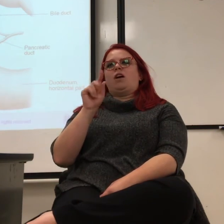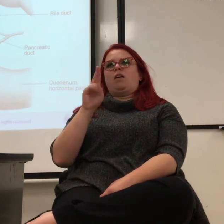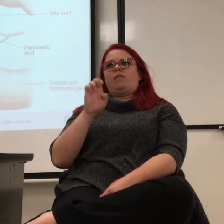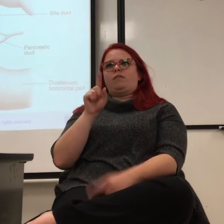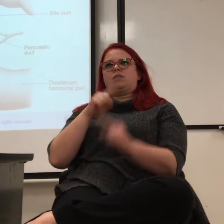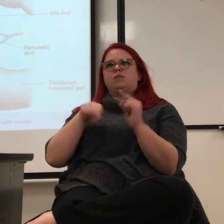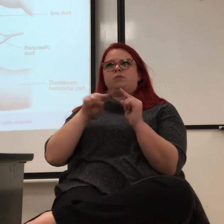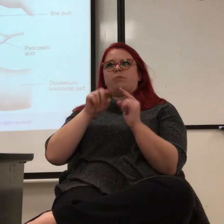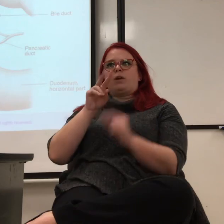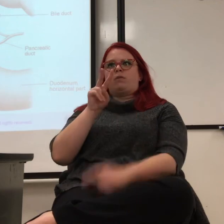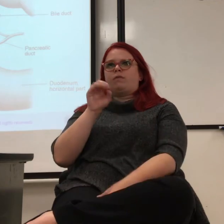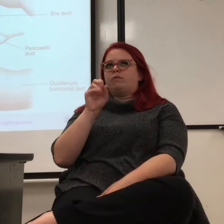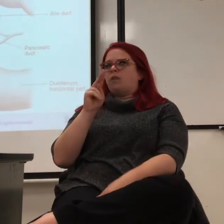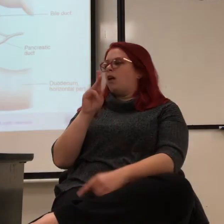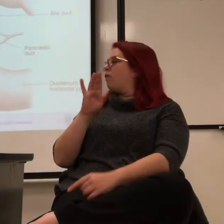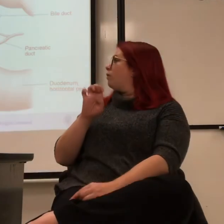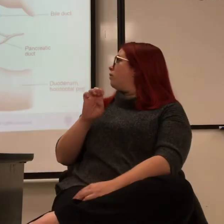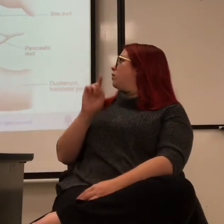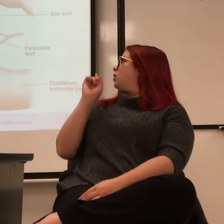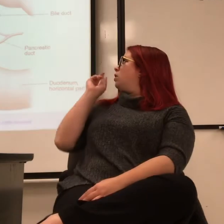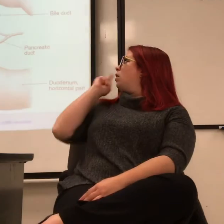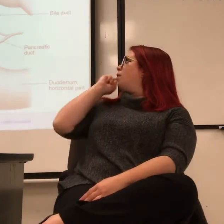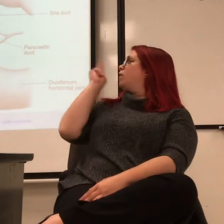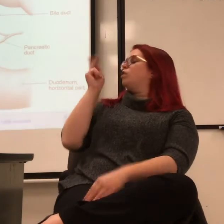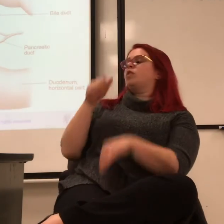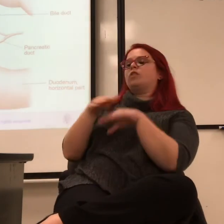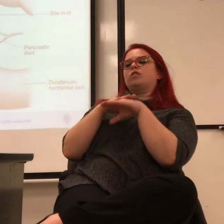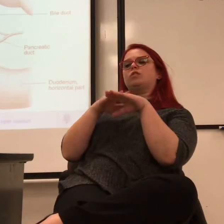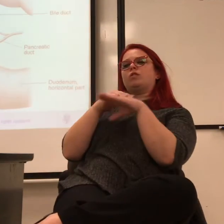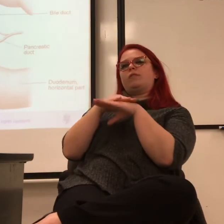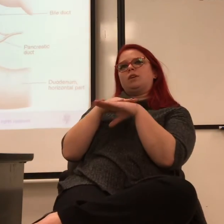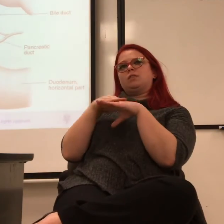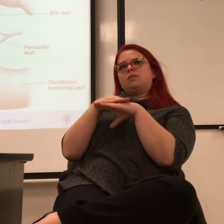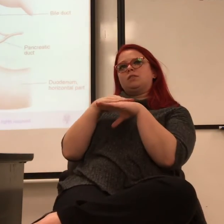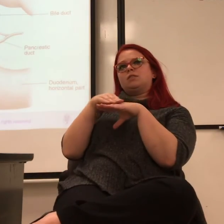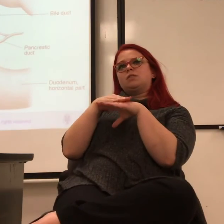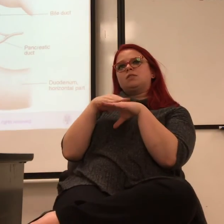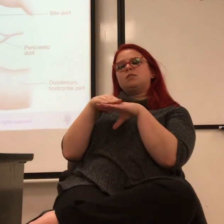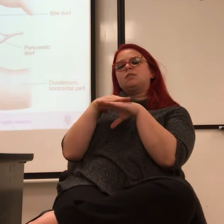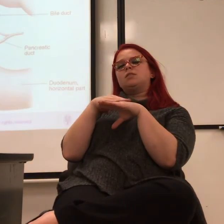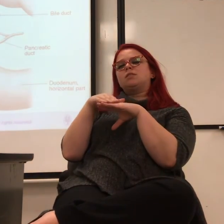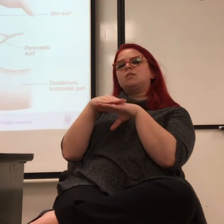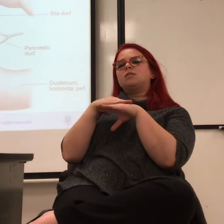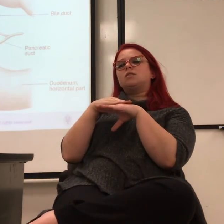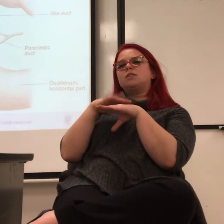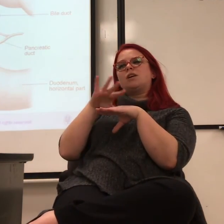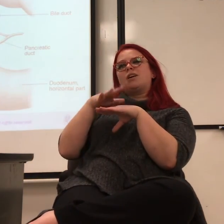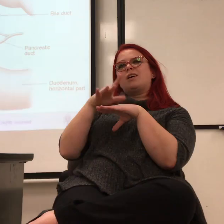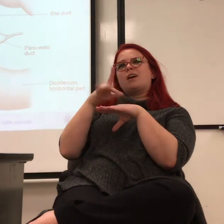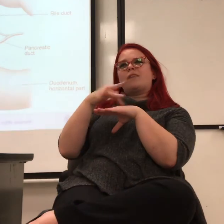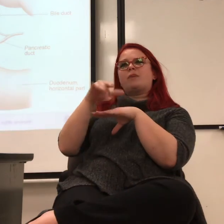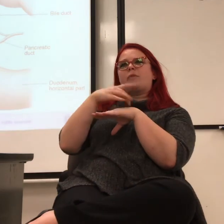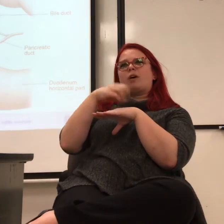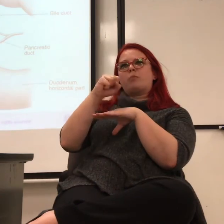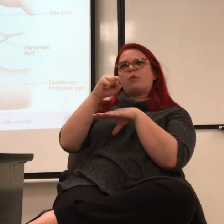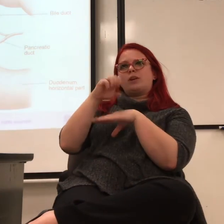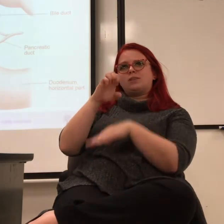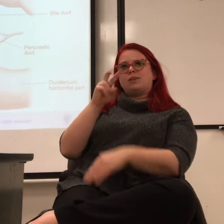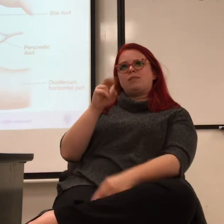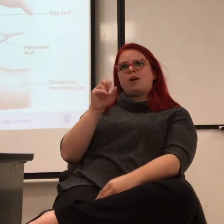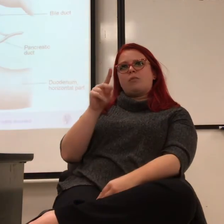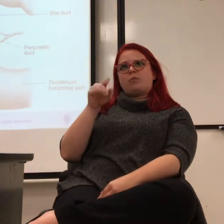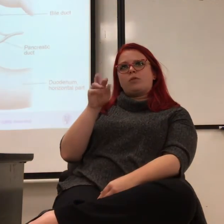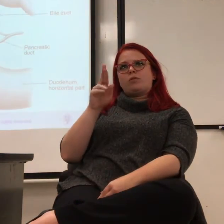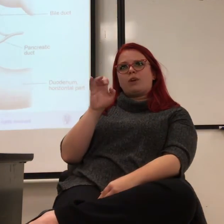at the surface, the absorptive surface of the gallbladder, it kind of evaporates the water and